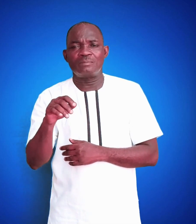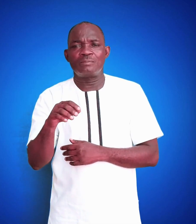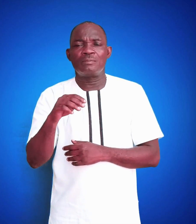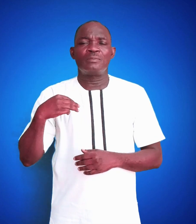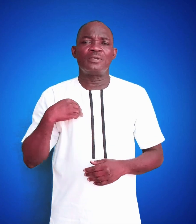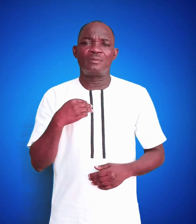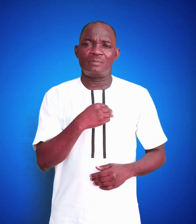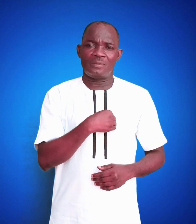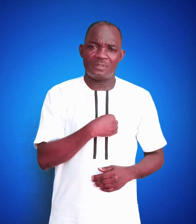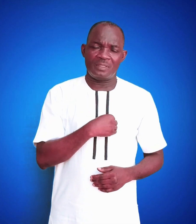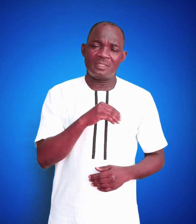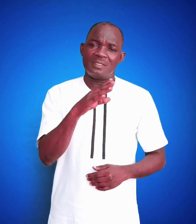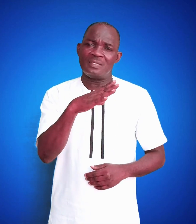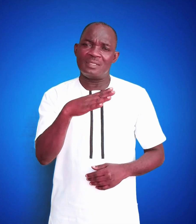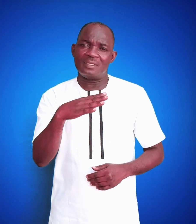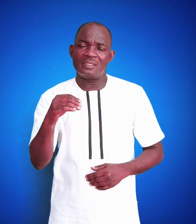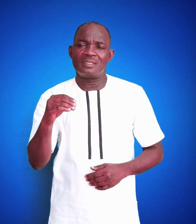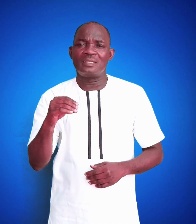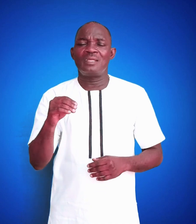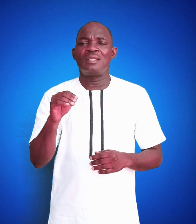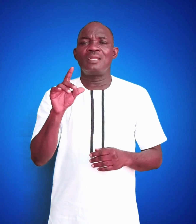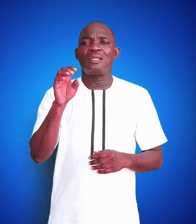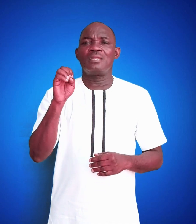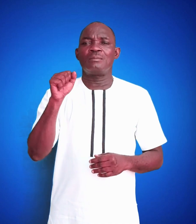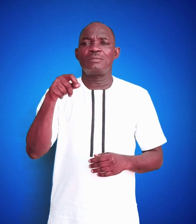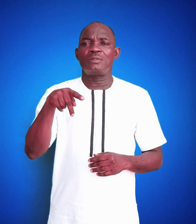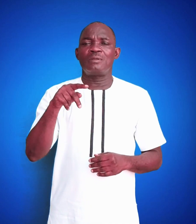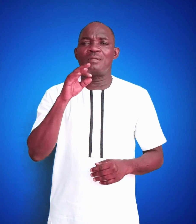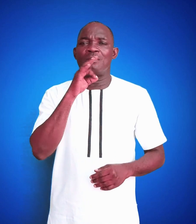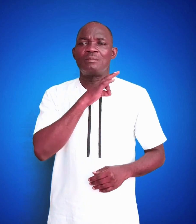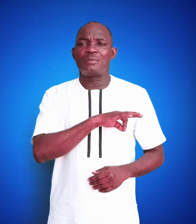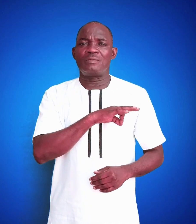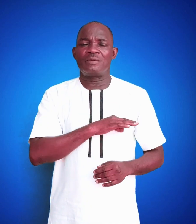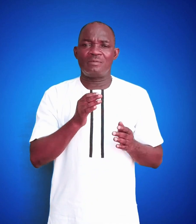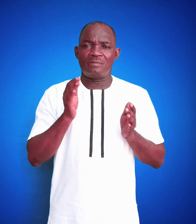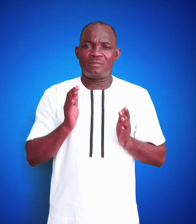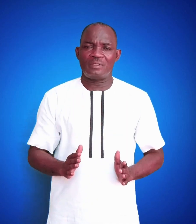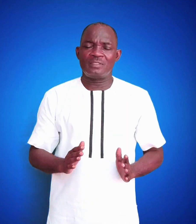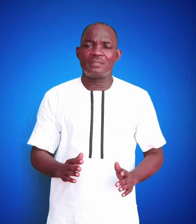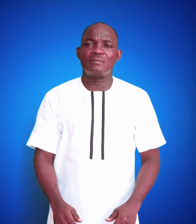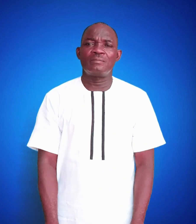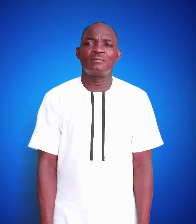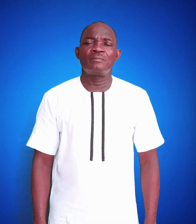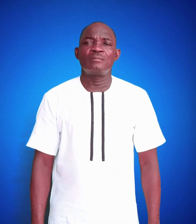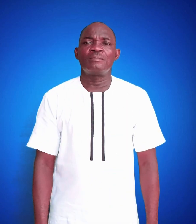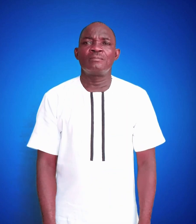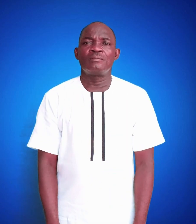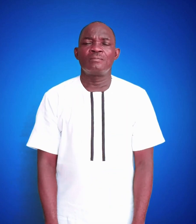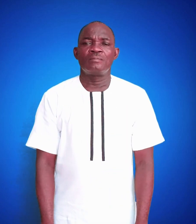CLIC members, and LEAP beneficiaries.